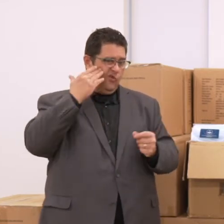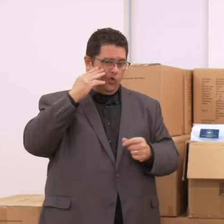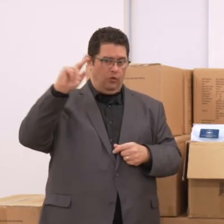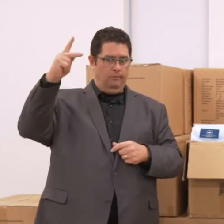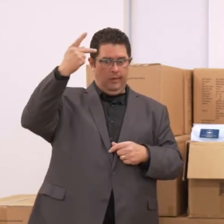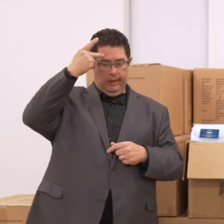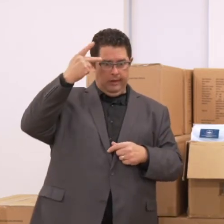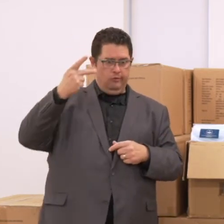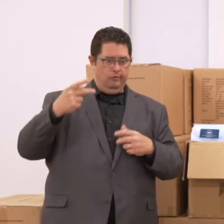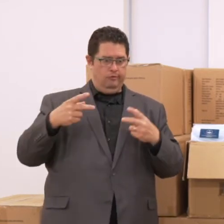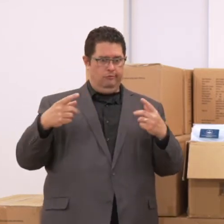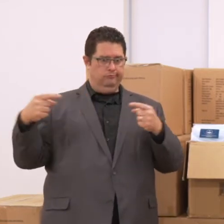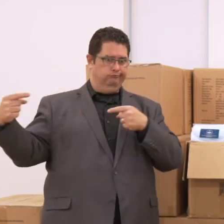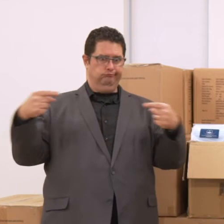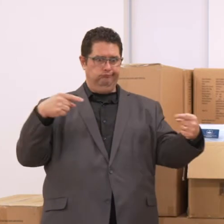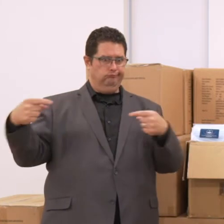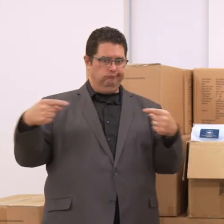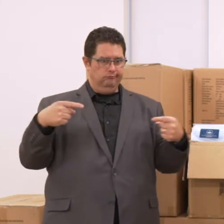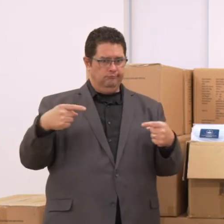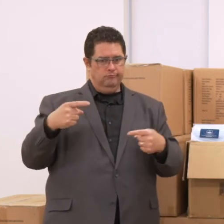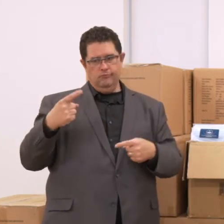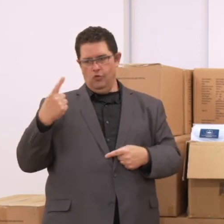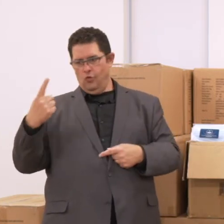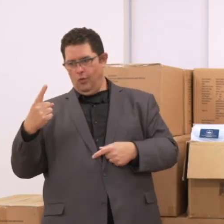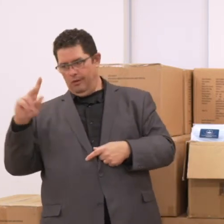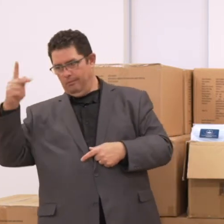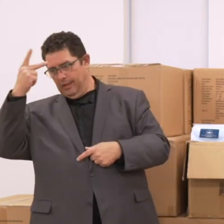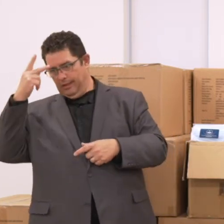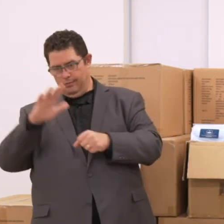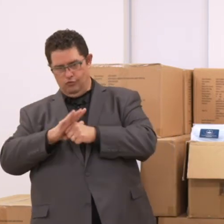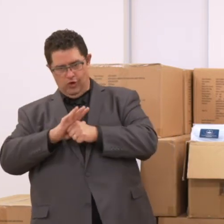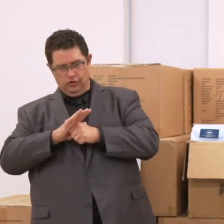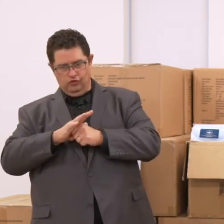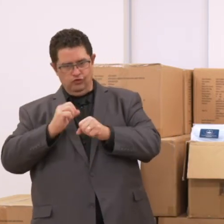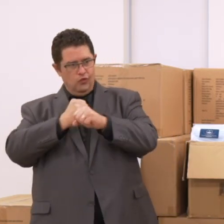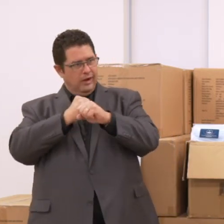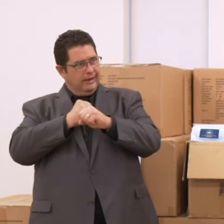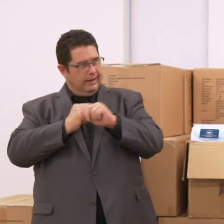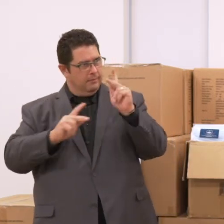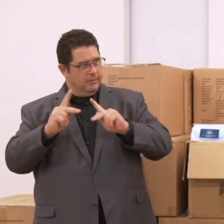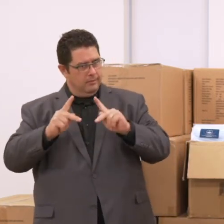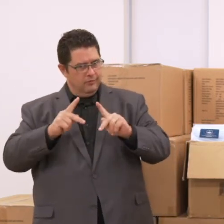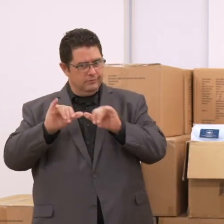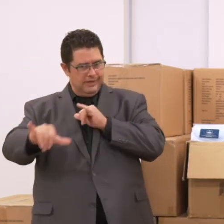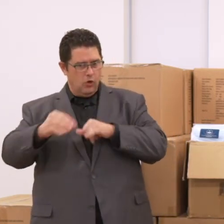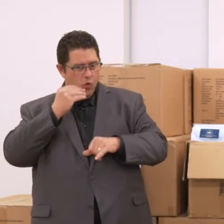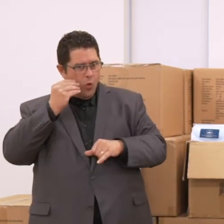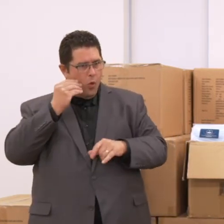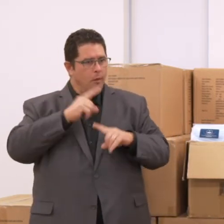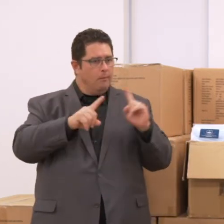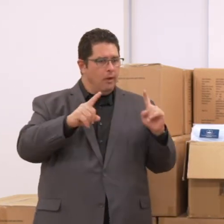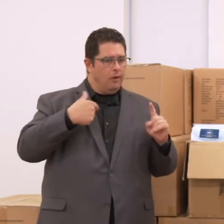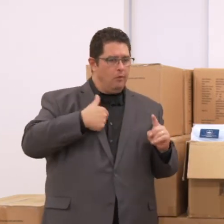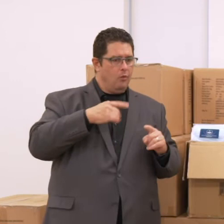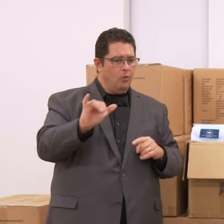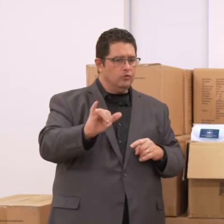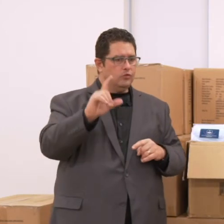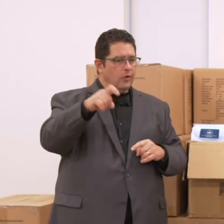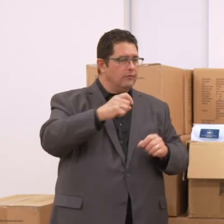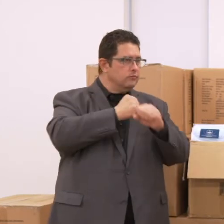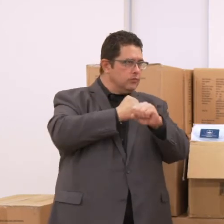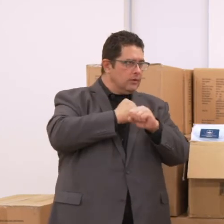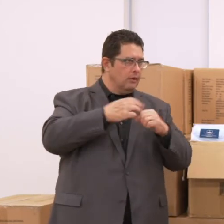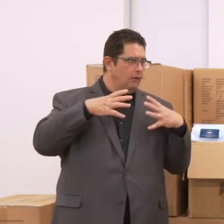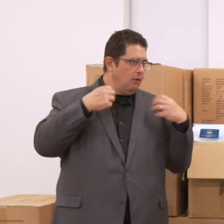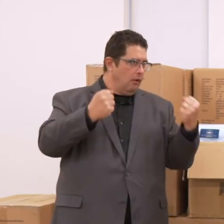because some want political pressure to keep people from staying home, but we also have to protect the health and welfare of anyone